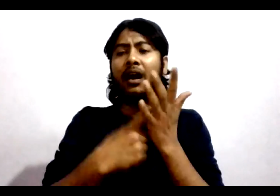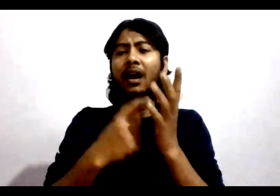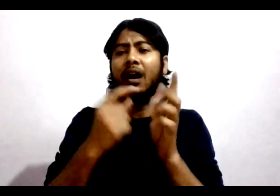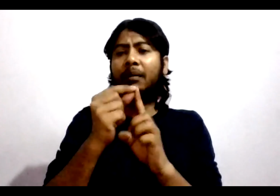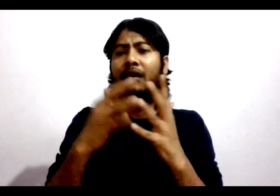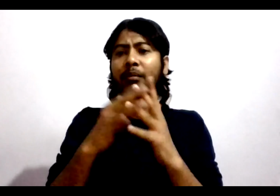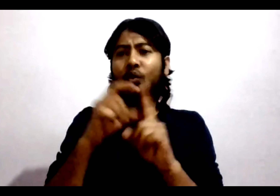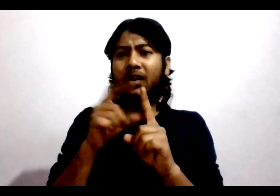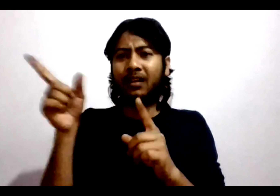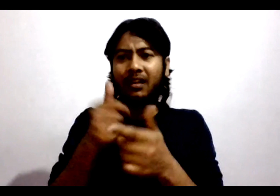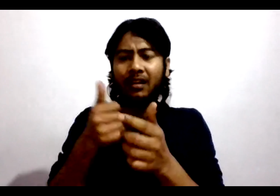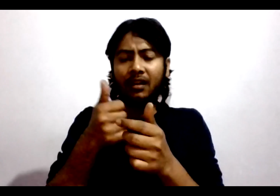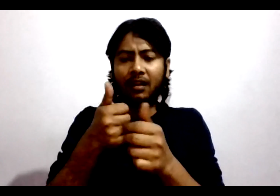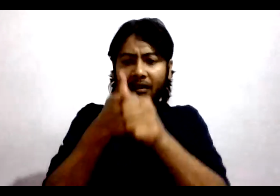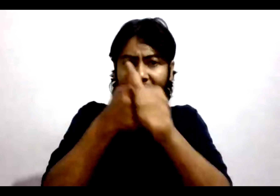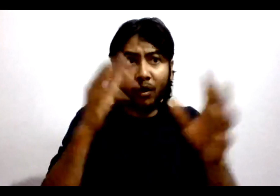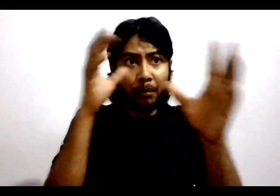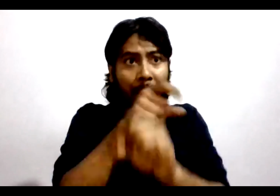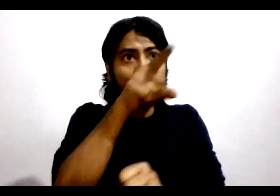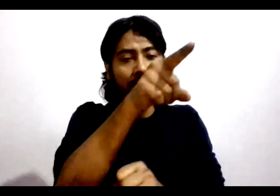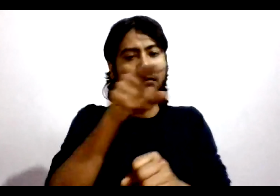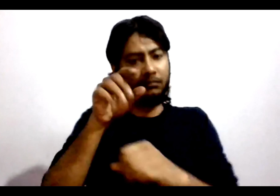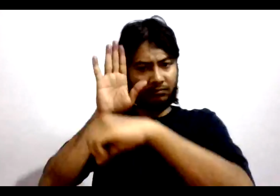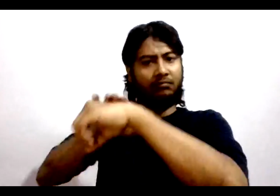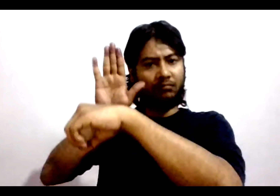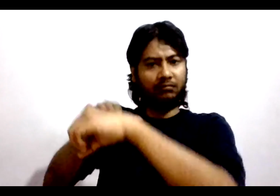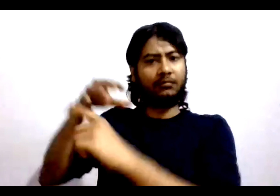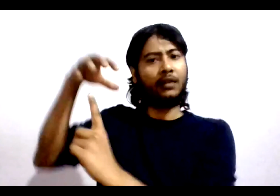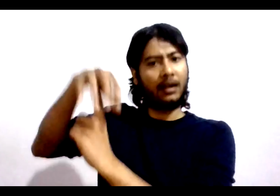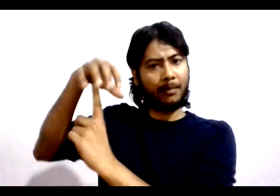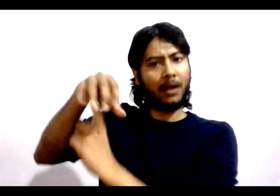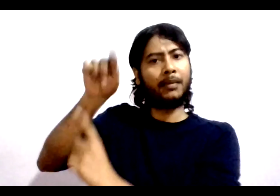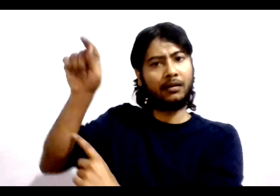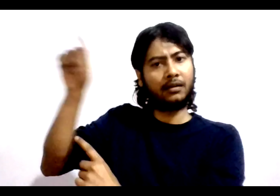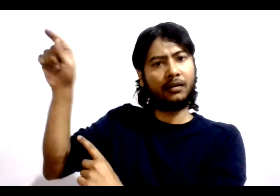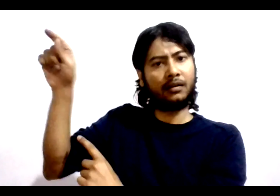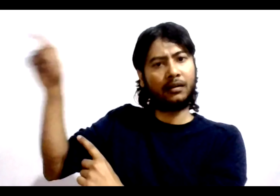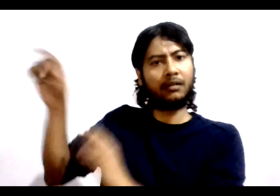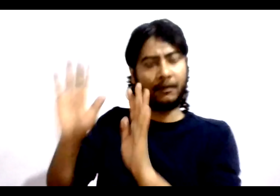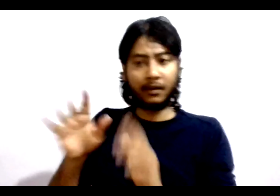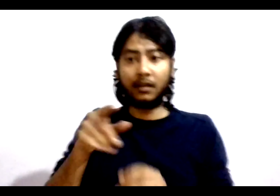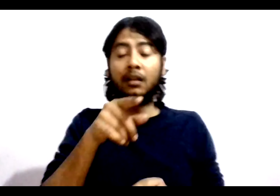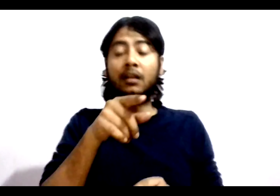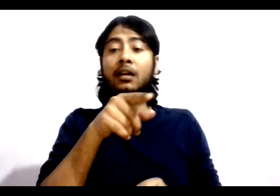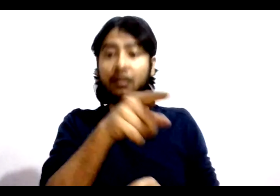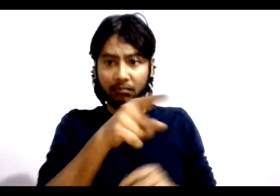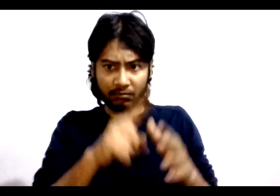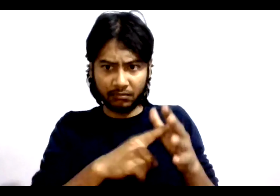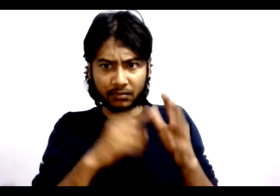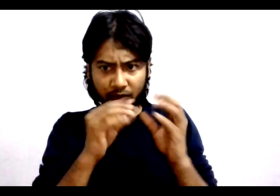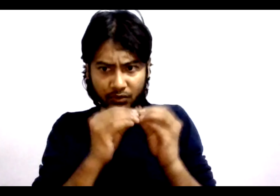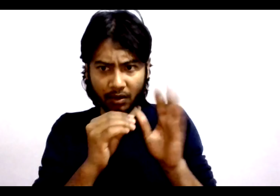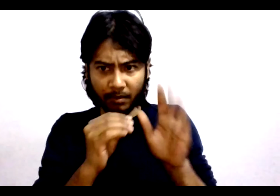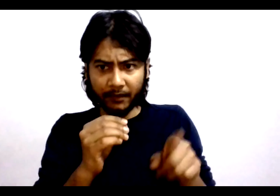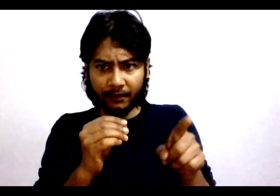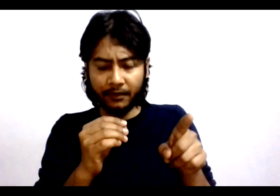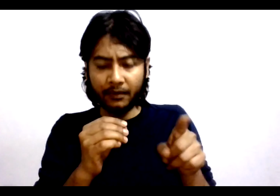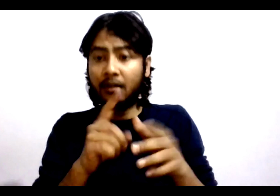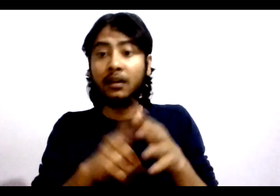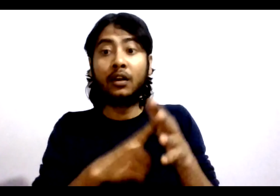from the state. I mean, if you are not employed anywhere, for example, if you have service-related issues, definitely